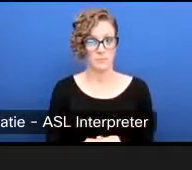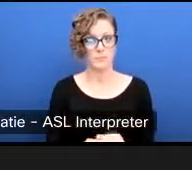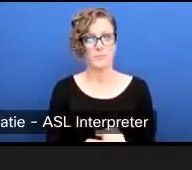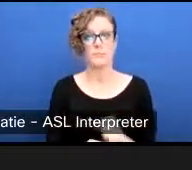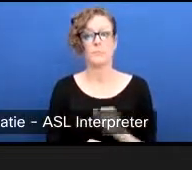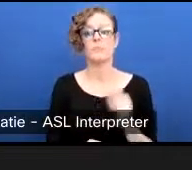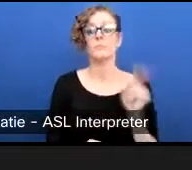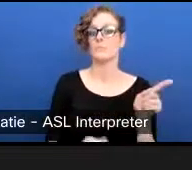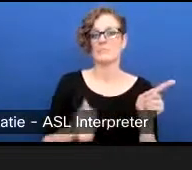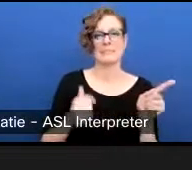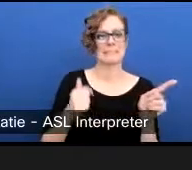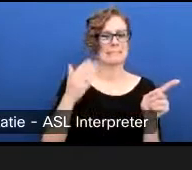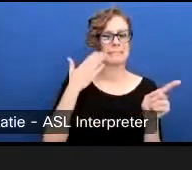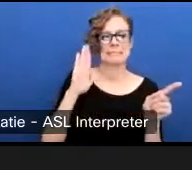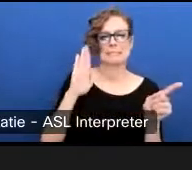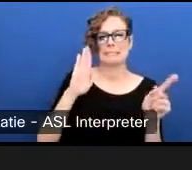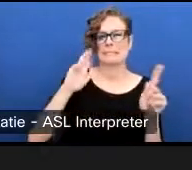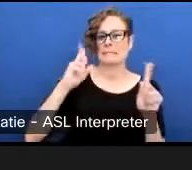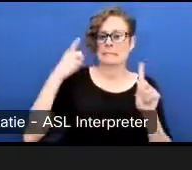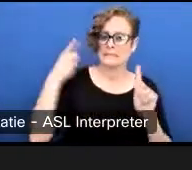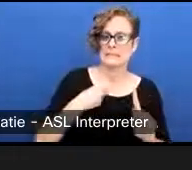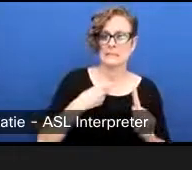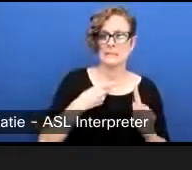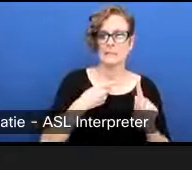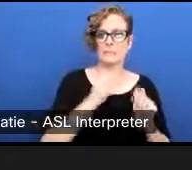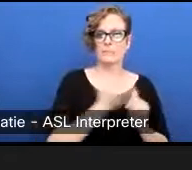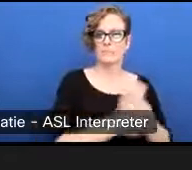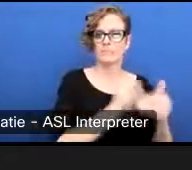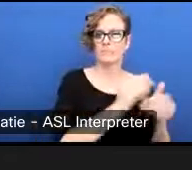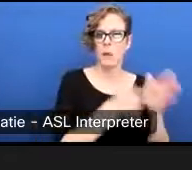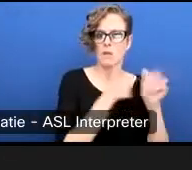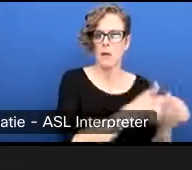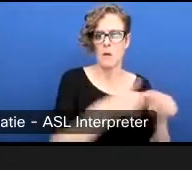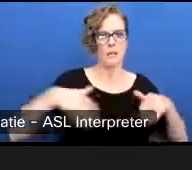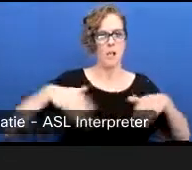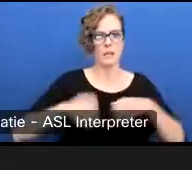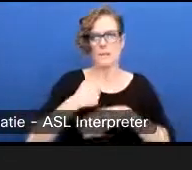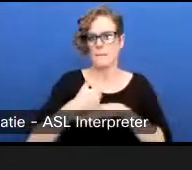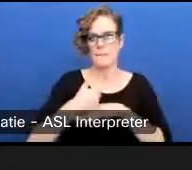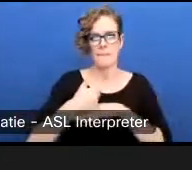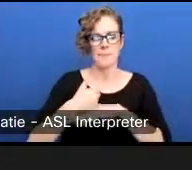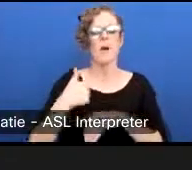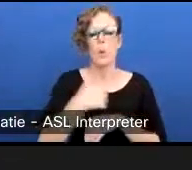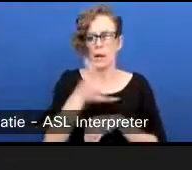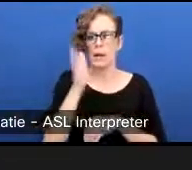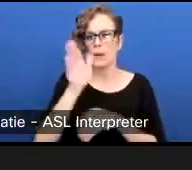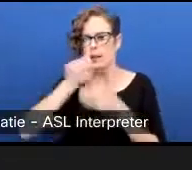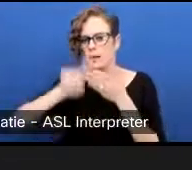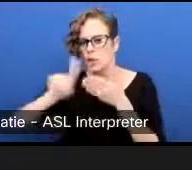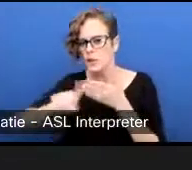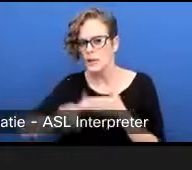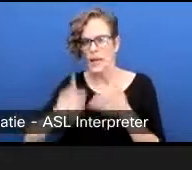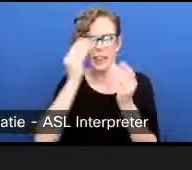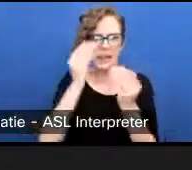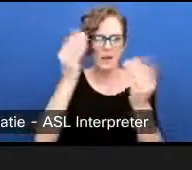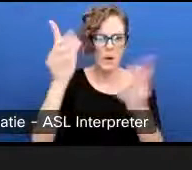I don't know of any specific procedures in that we've set up yet. So we will have to look into that because